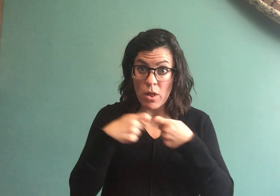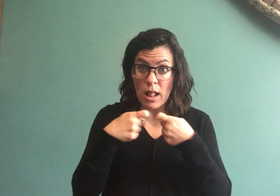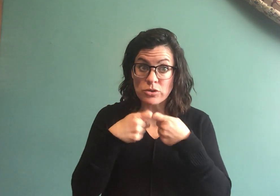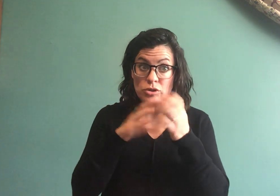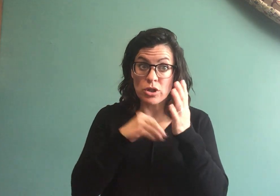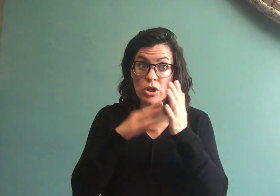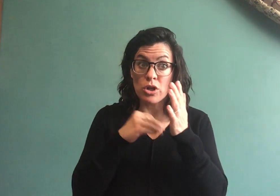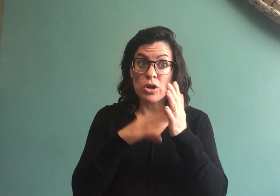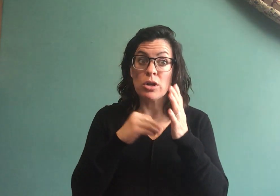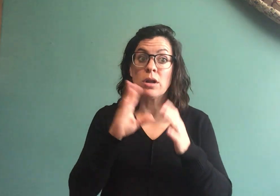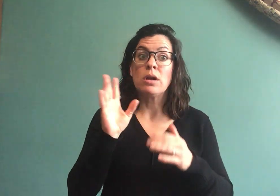there?